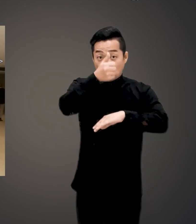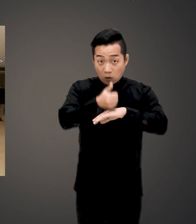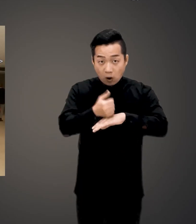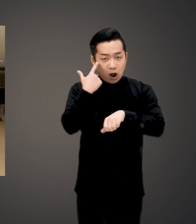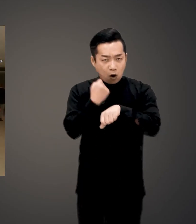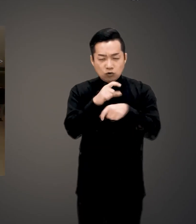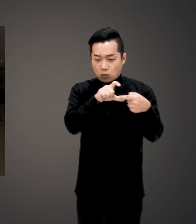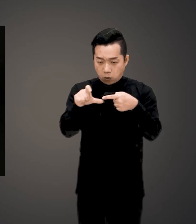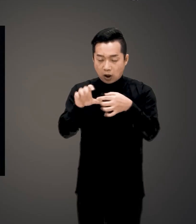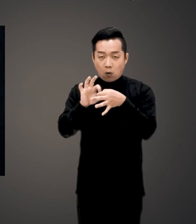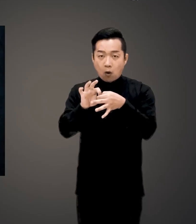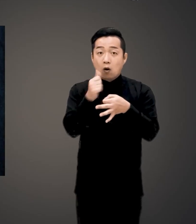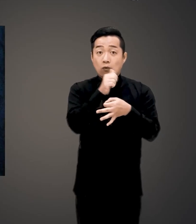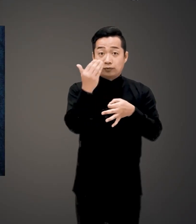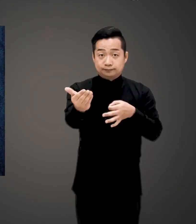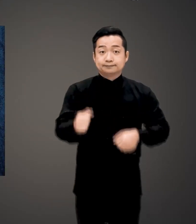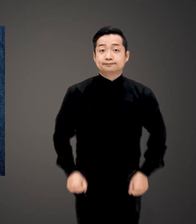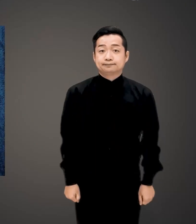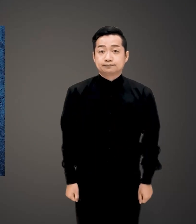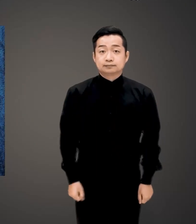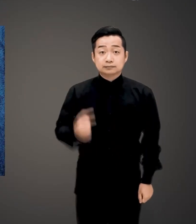dann zu Ihnen trägt.